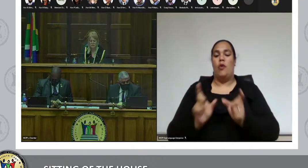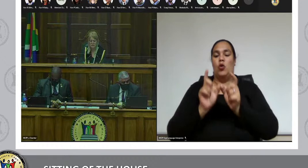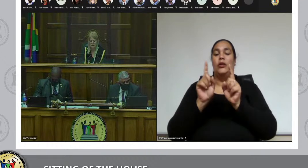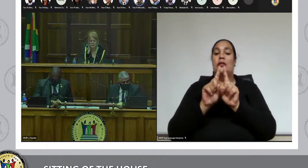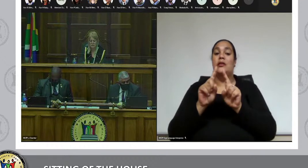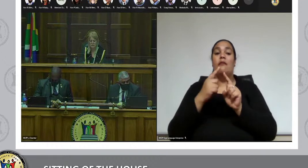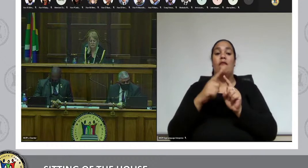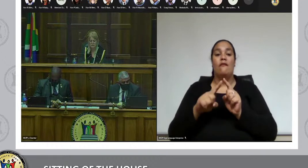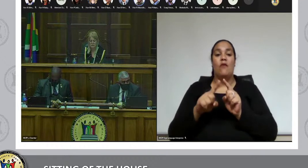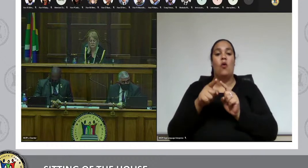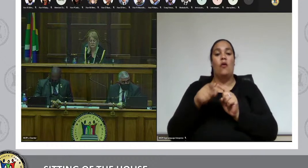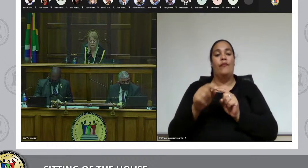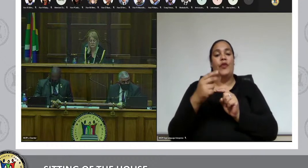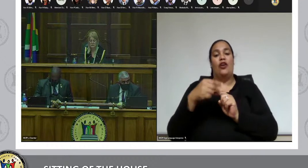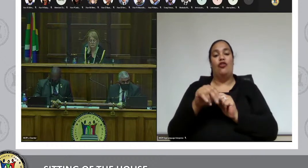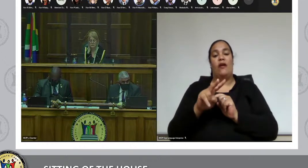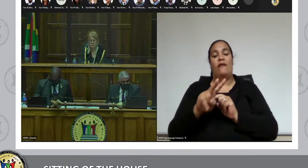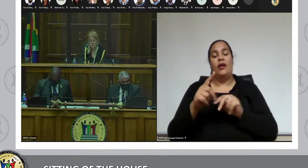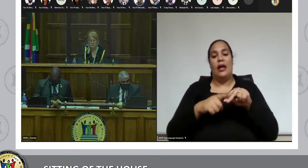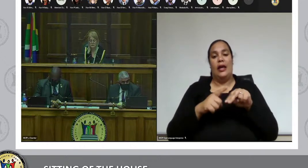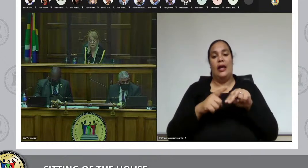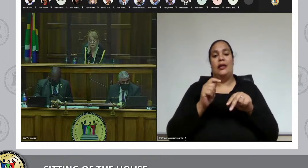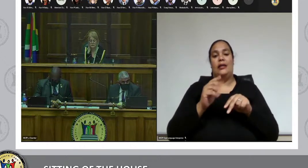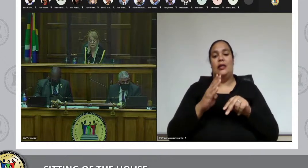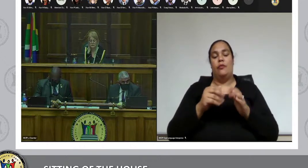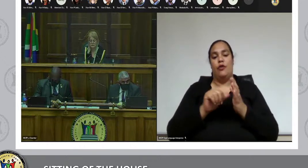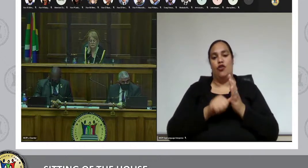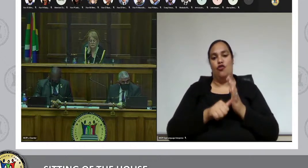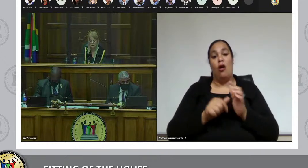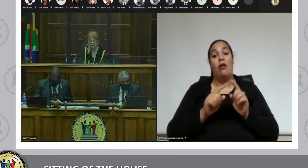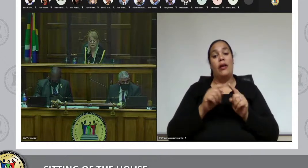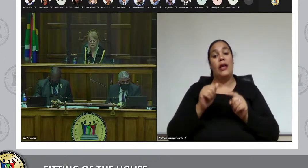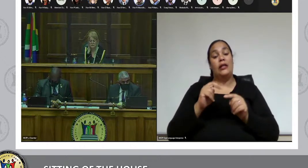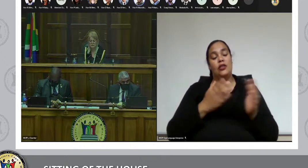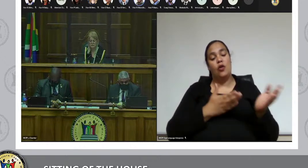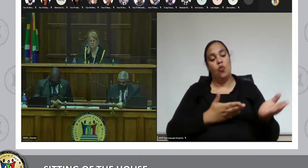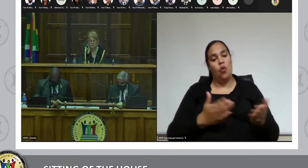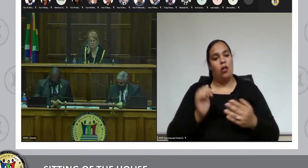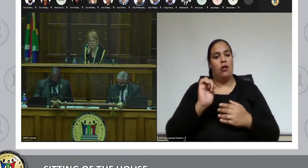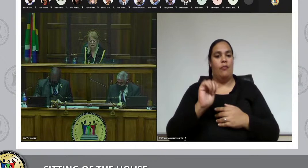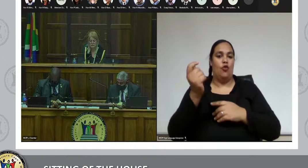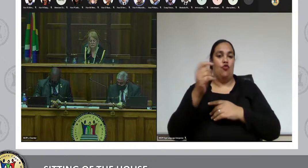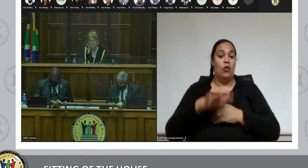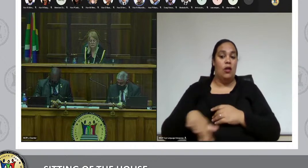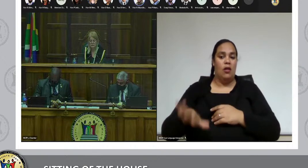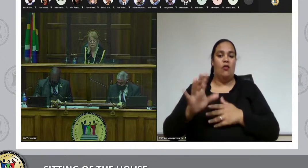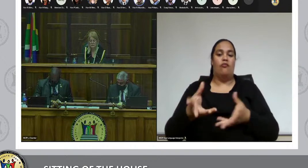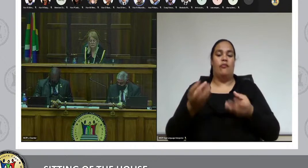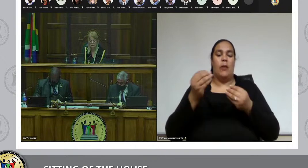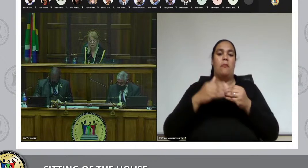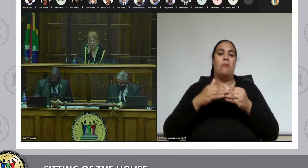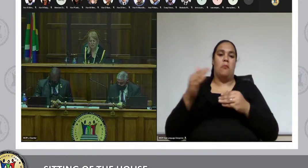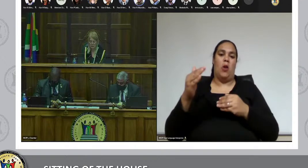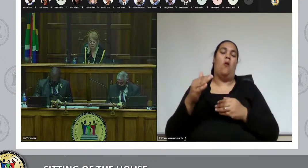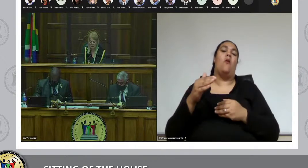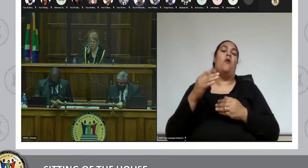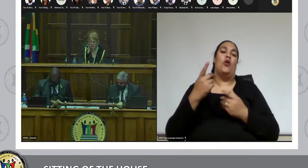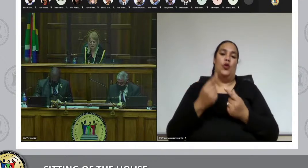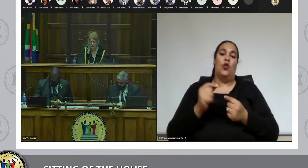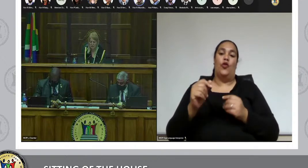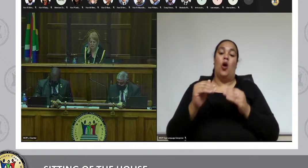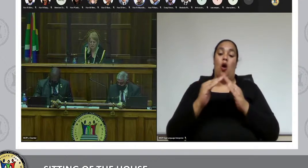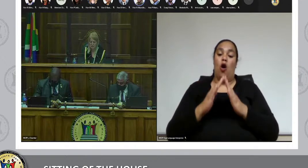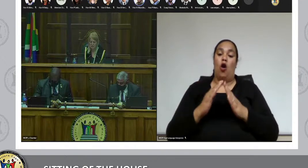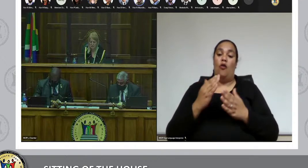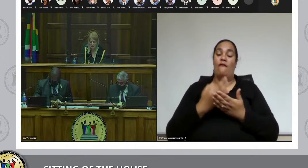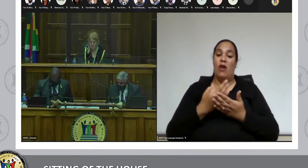for the comprehensive HIV and AIDS and TB grant. The ANC welcomes that rural areas will receive more per capita per household funds through